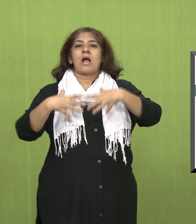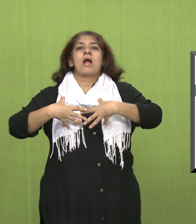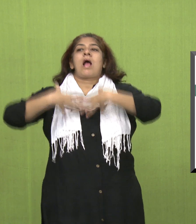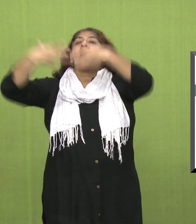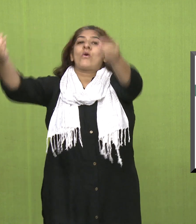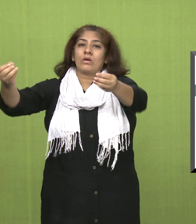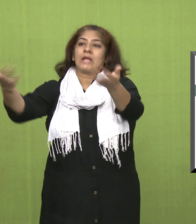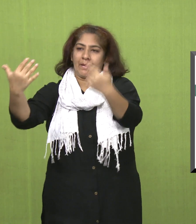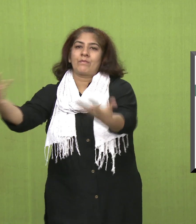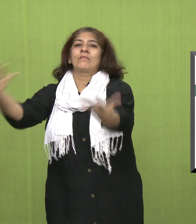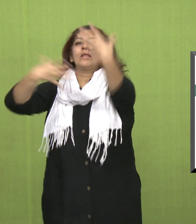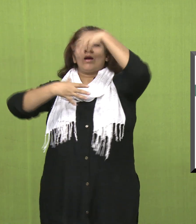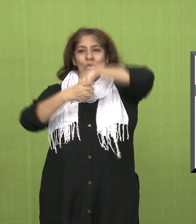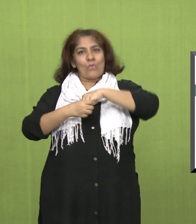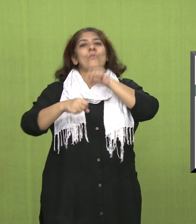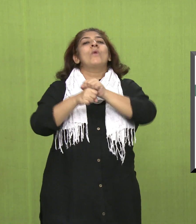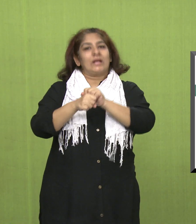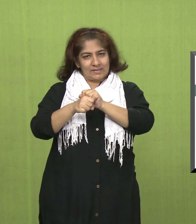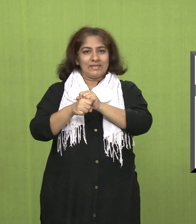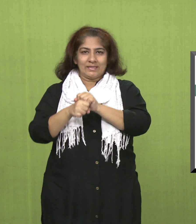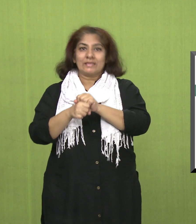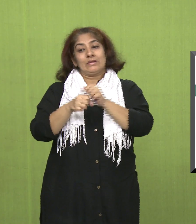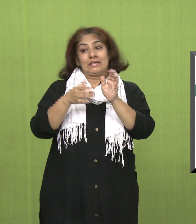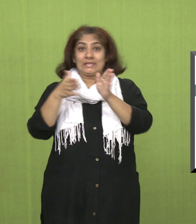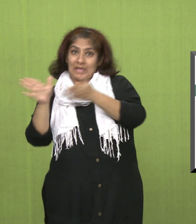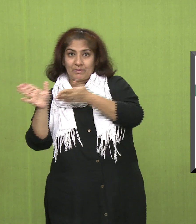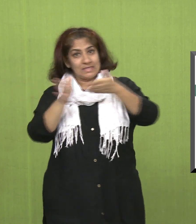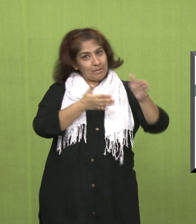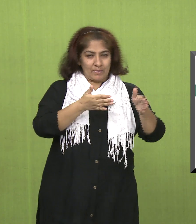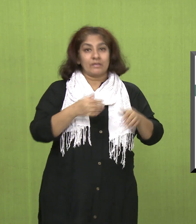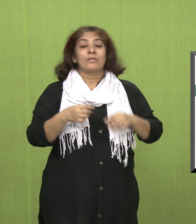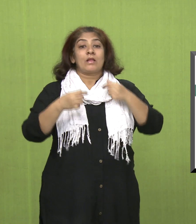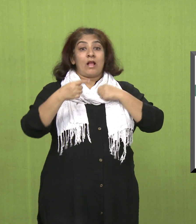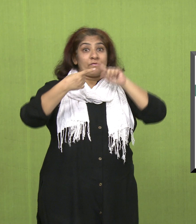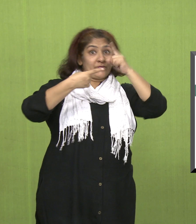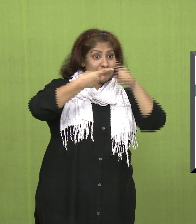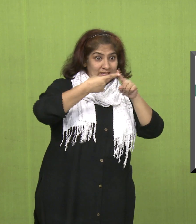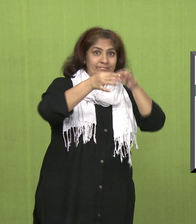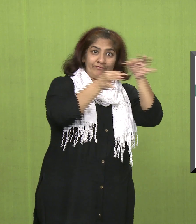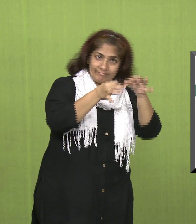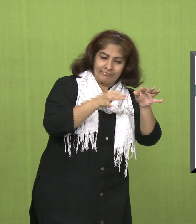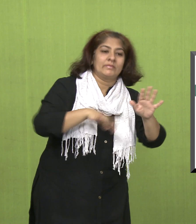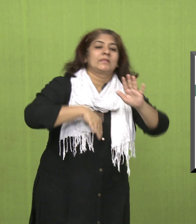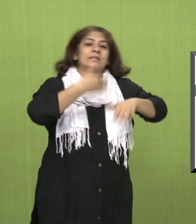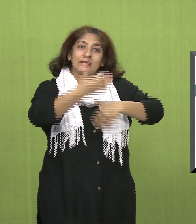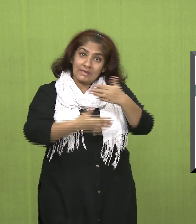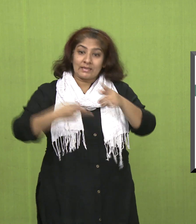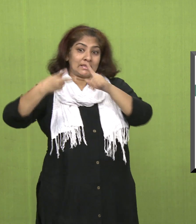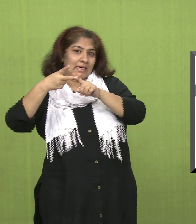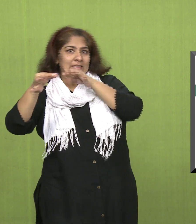known as outward sources, or in other words, we say it external sources. Let us now first